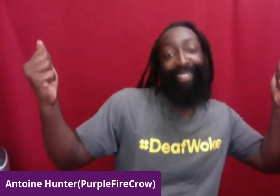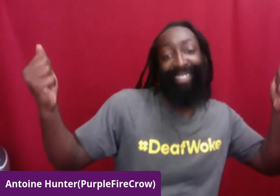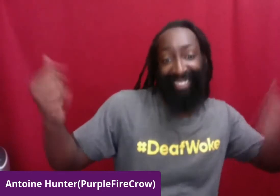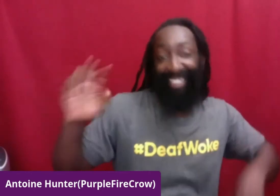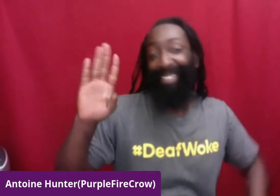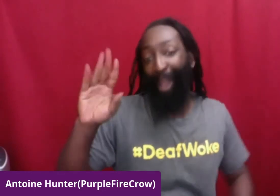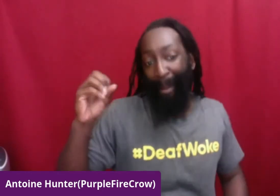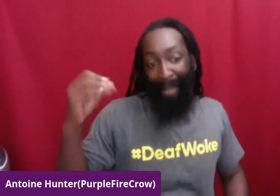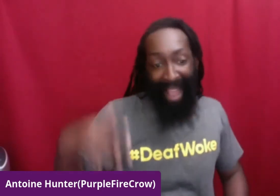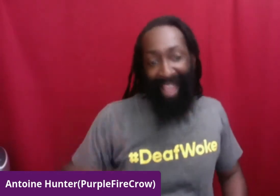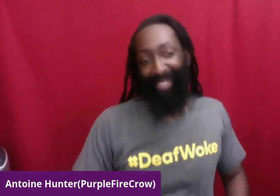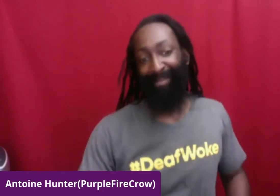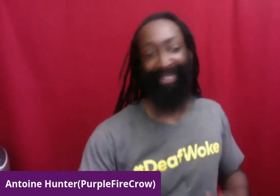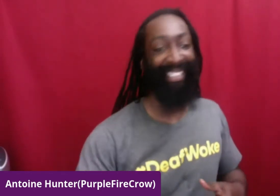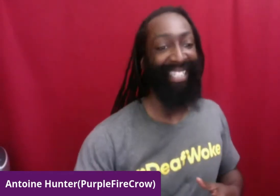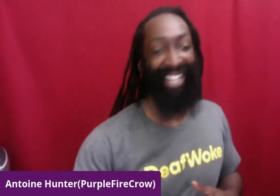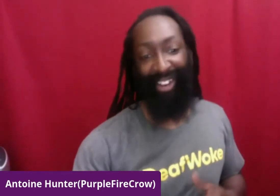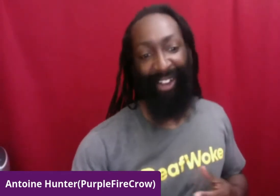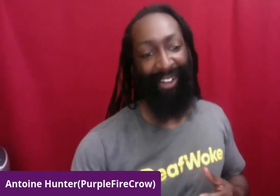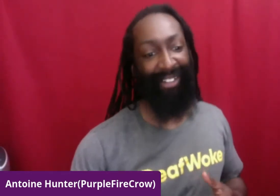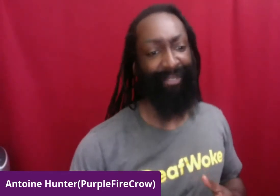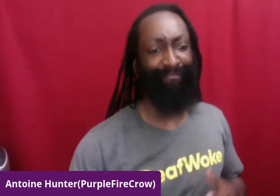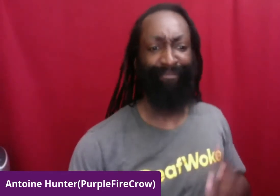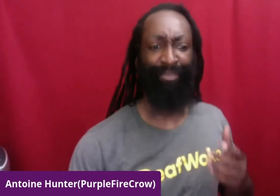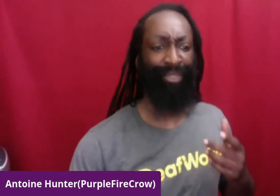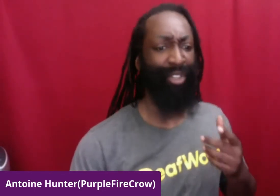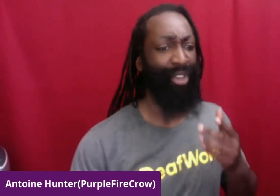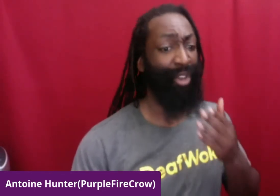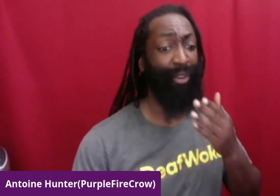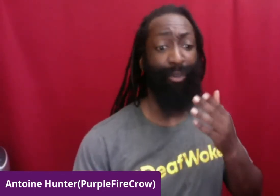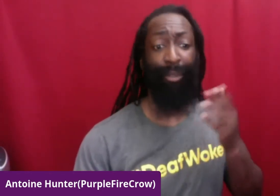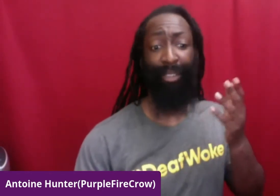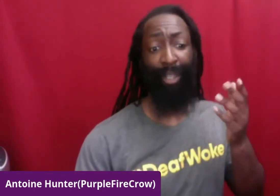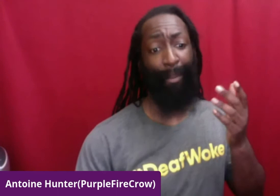It was the bomb. Woo-hoo-hoo.